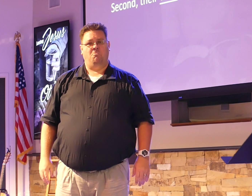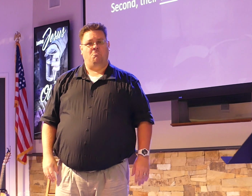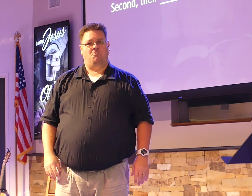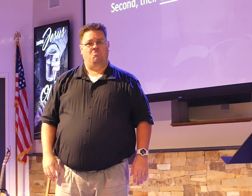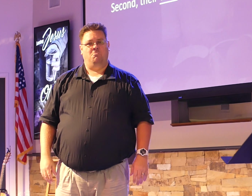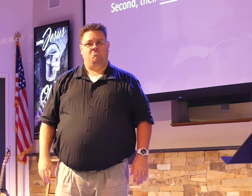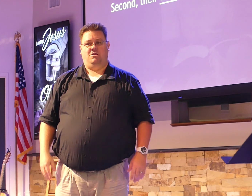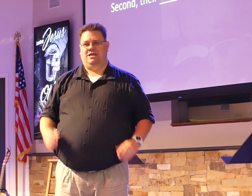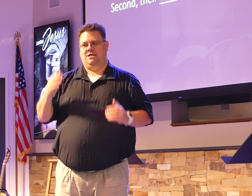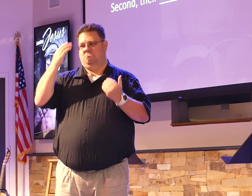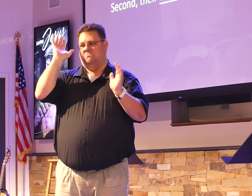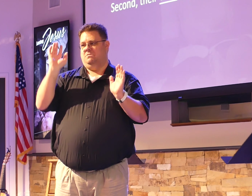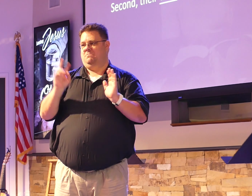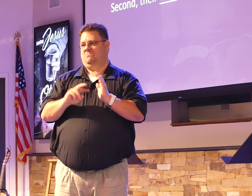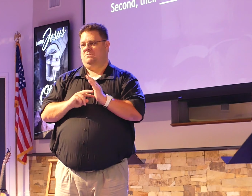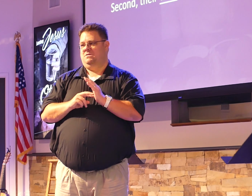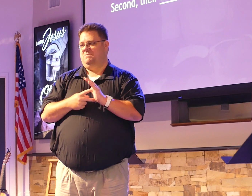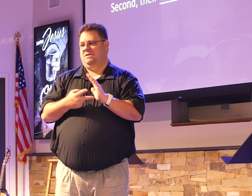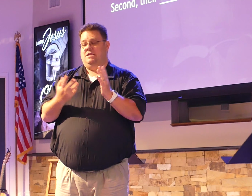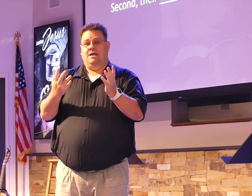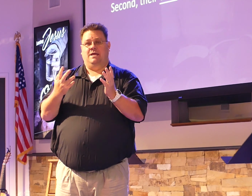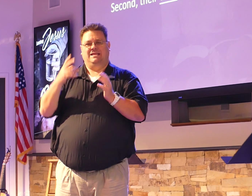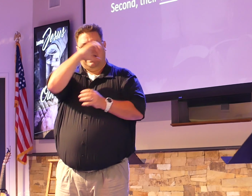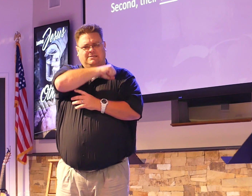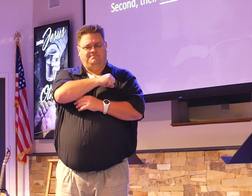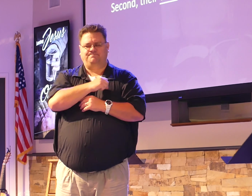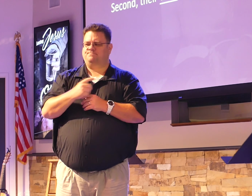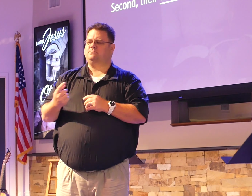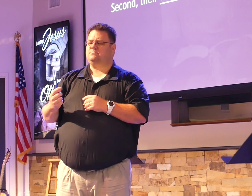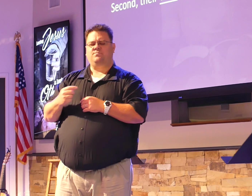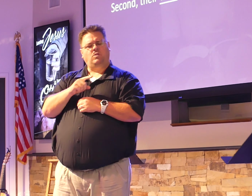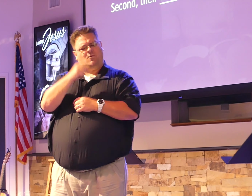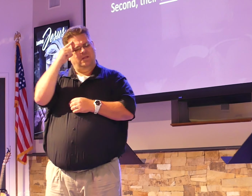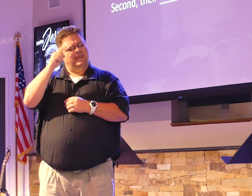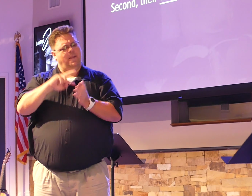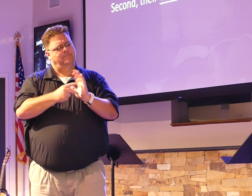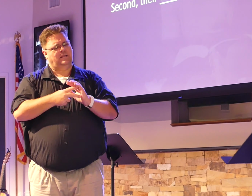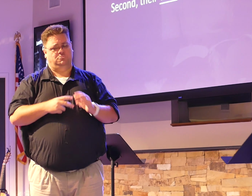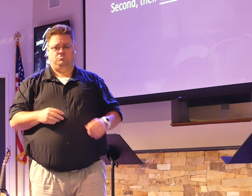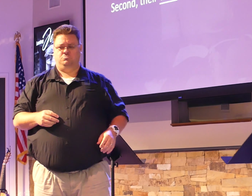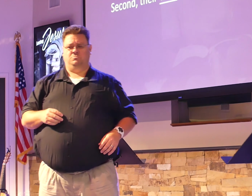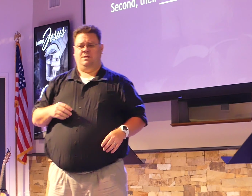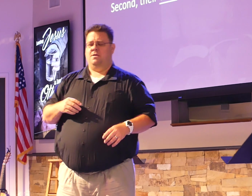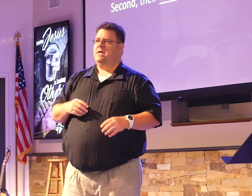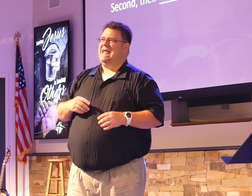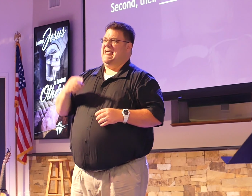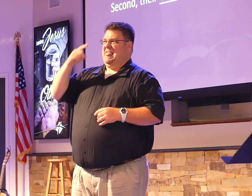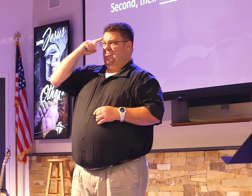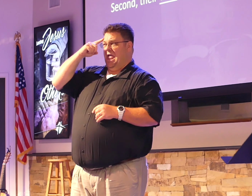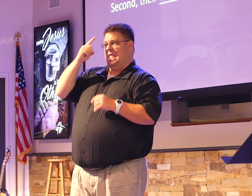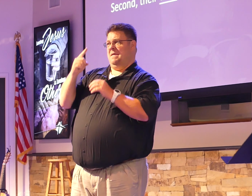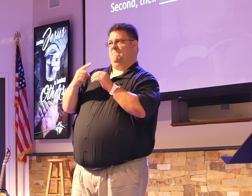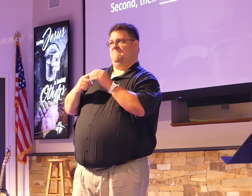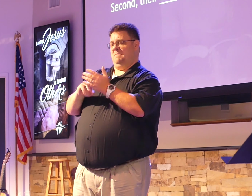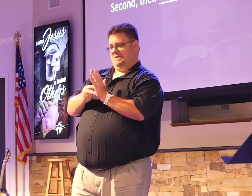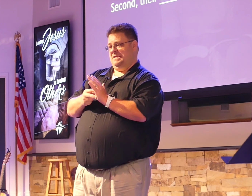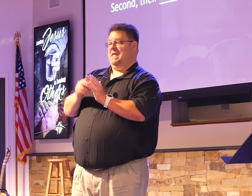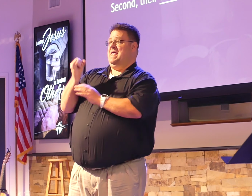No, I don't know what that means. He said, but I'll take a guess. I said, what do you think that means? He said, well, I think it means that if you were from Missouri,